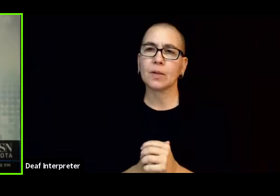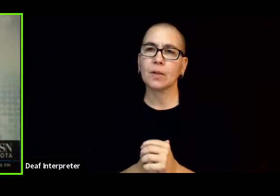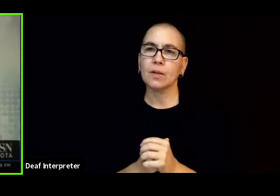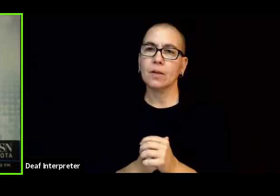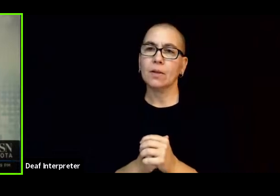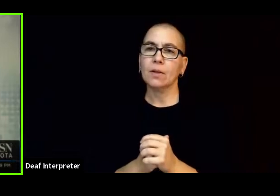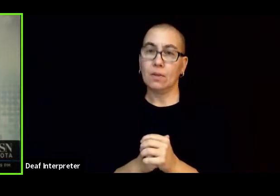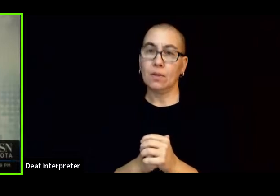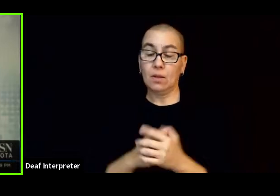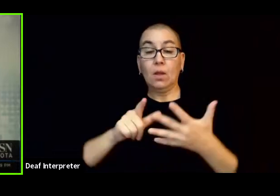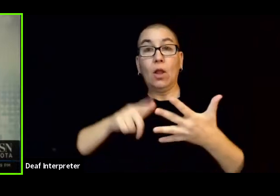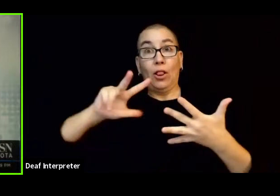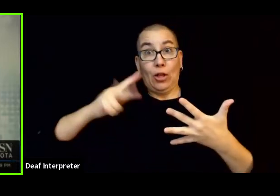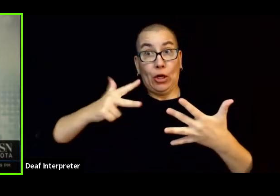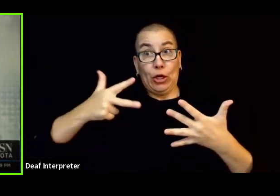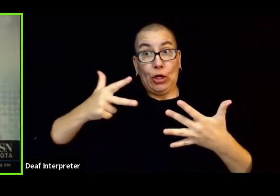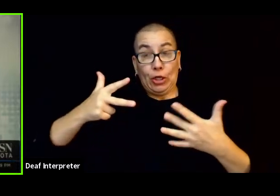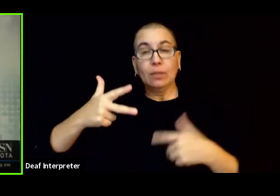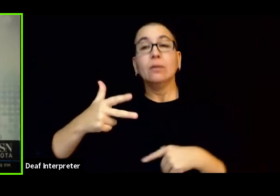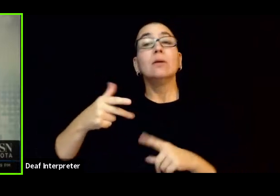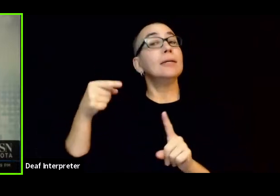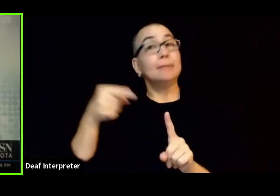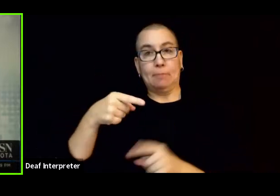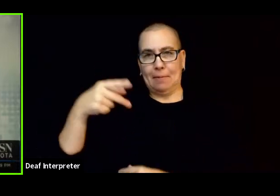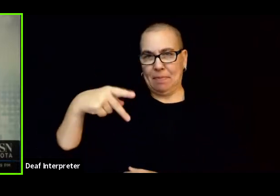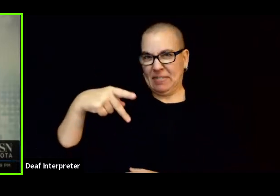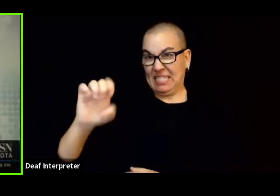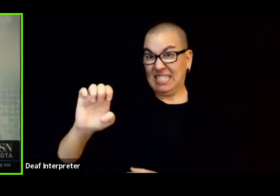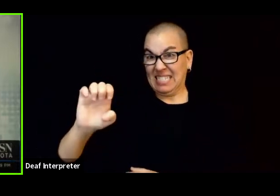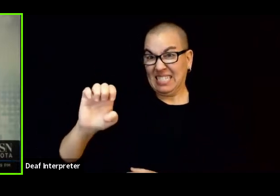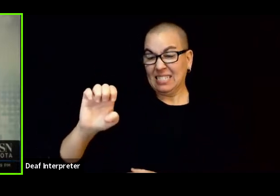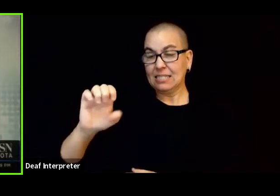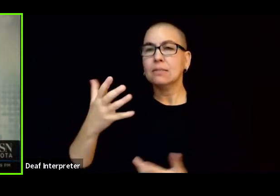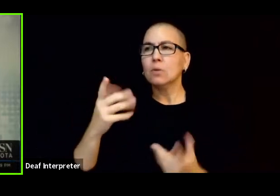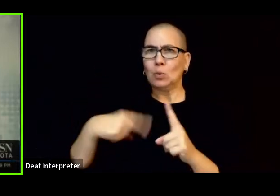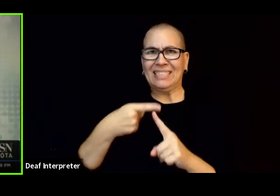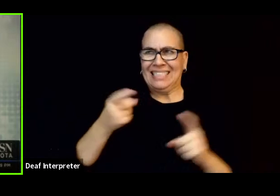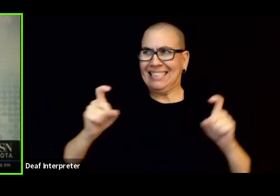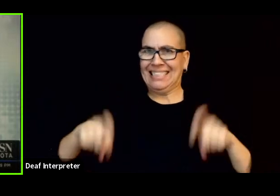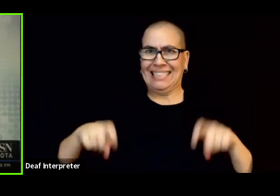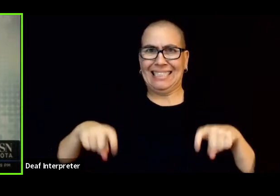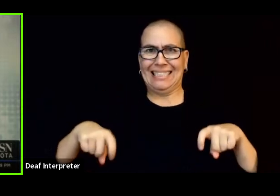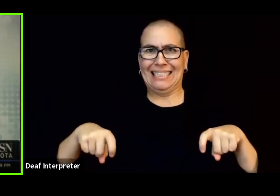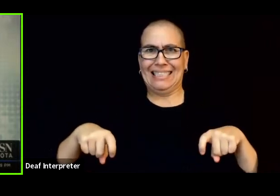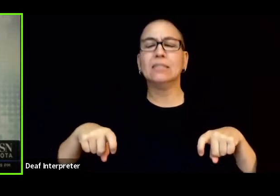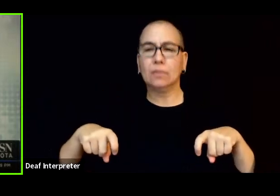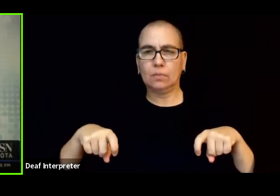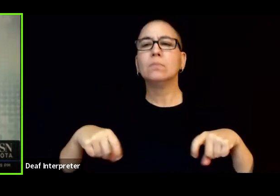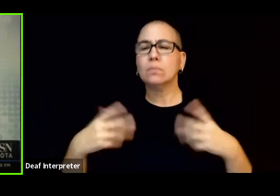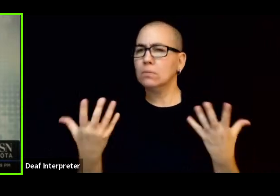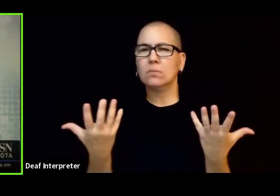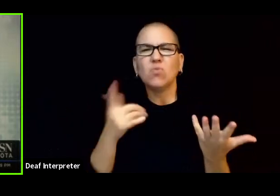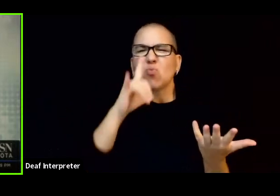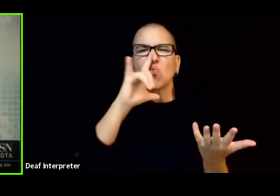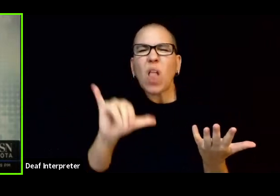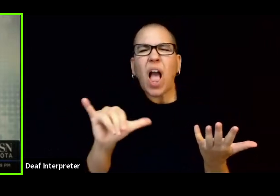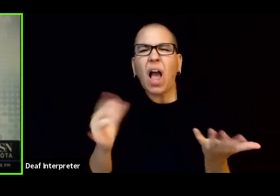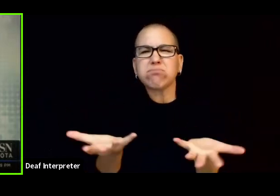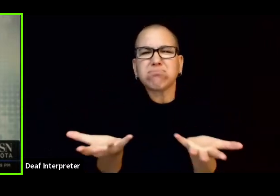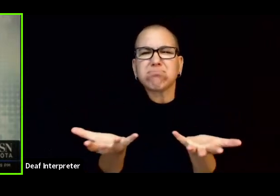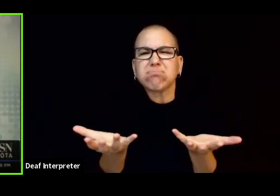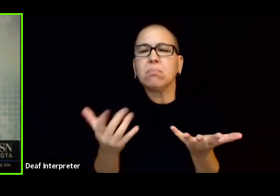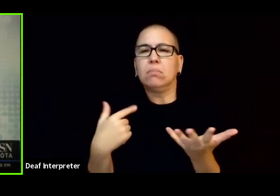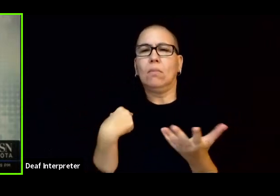needed. We've pushed out personal protective equipment to long-term care facilities in waves, starting in April. This included